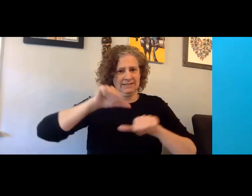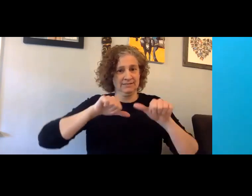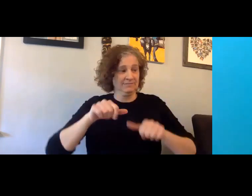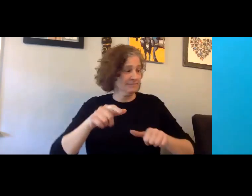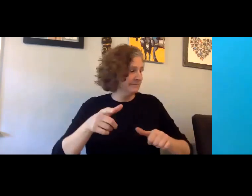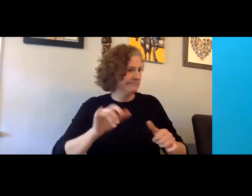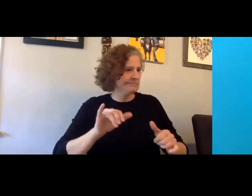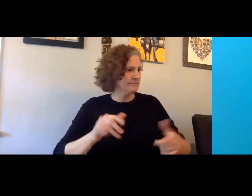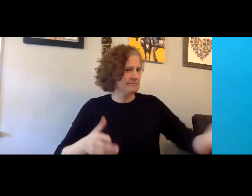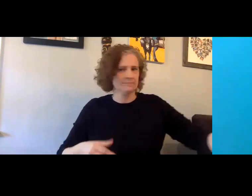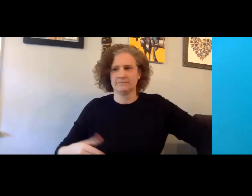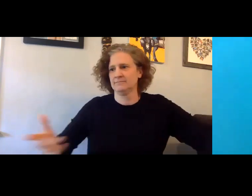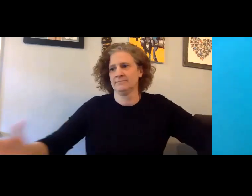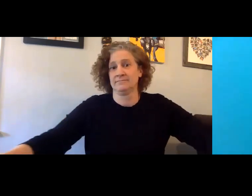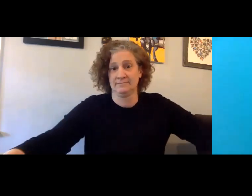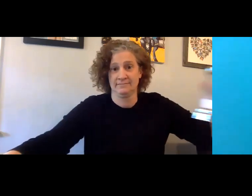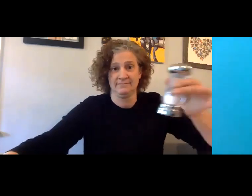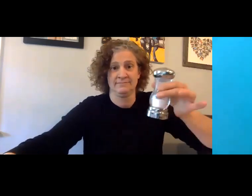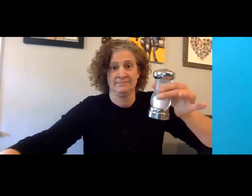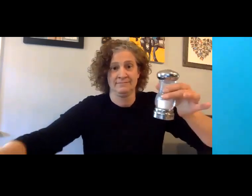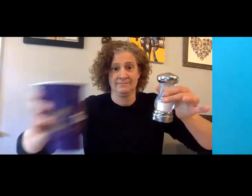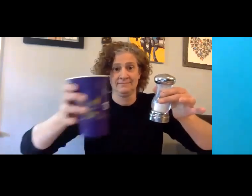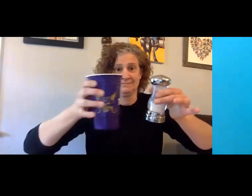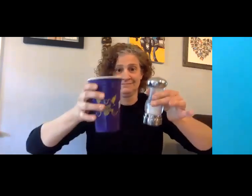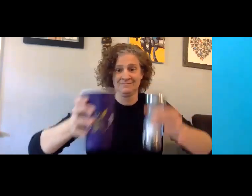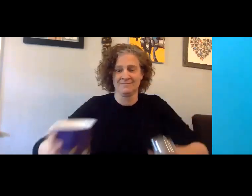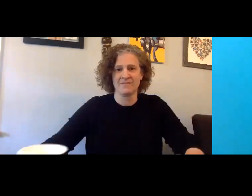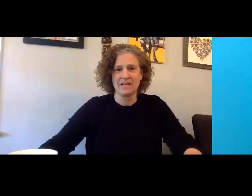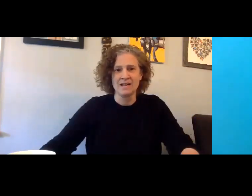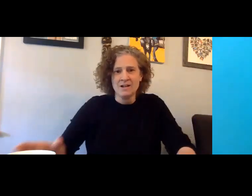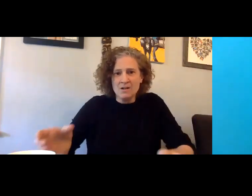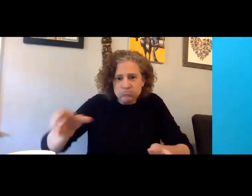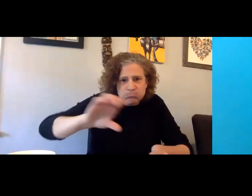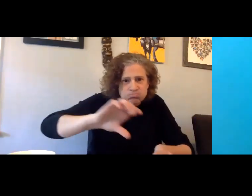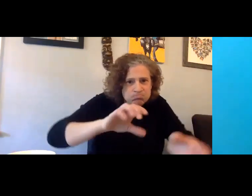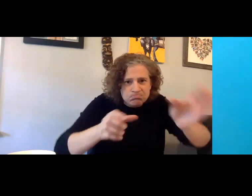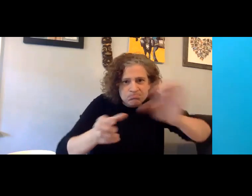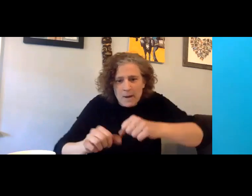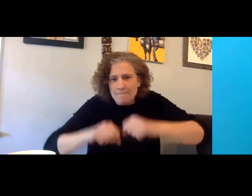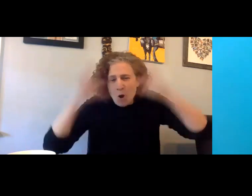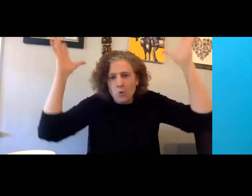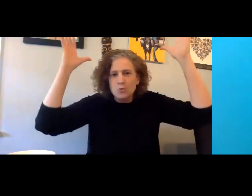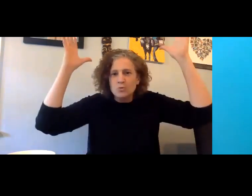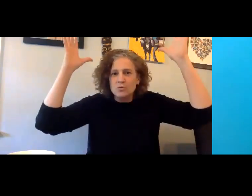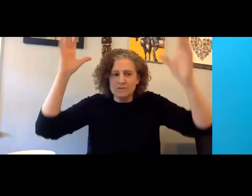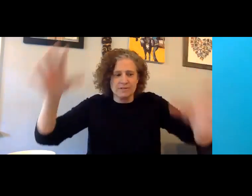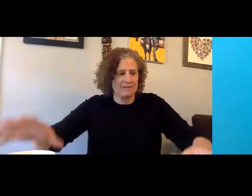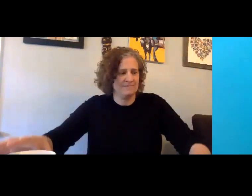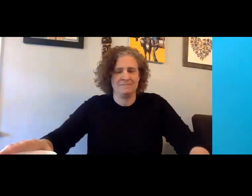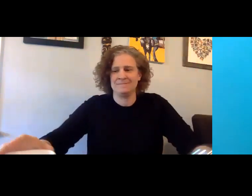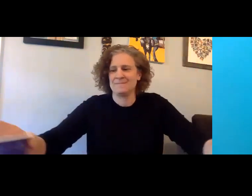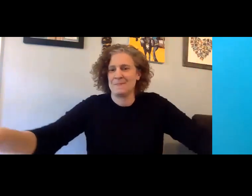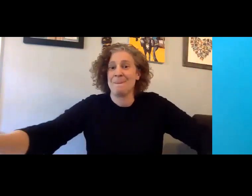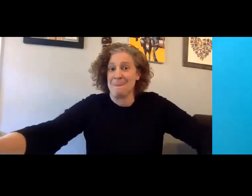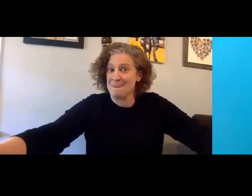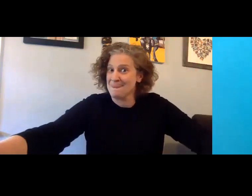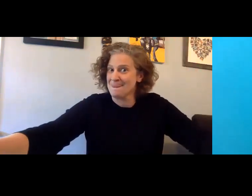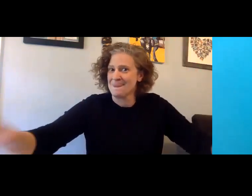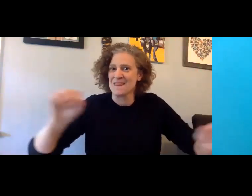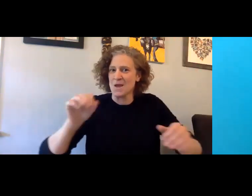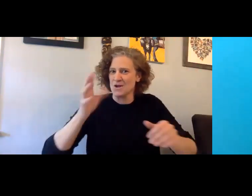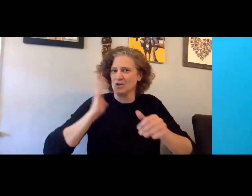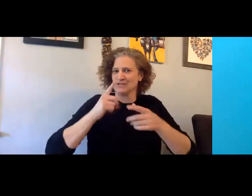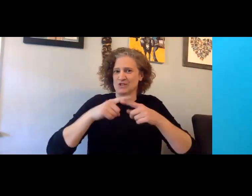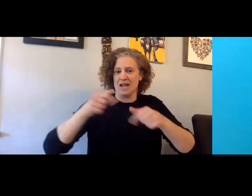Science. It's like, you know, like you take this and you take this and you pour them and you know, boom, you get an